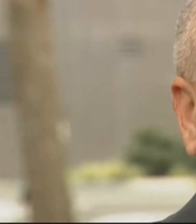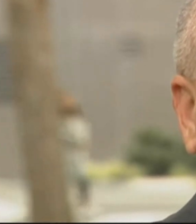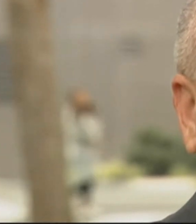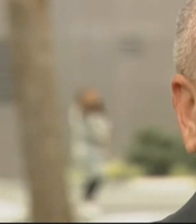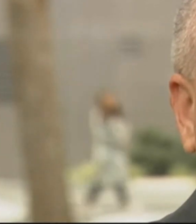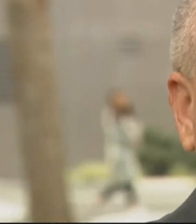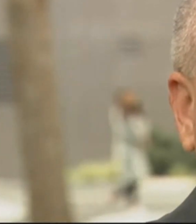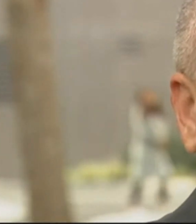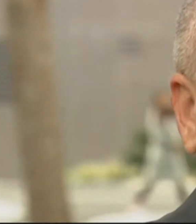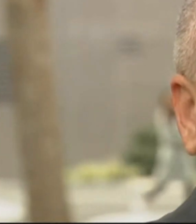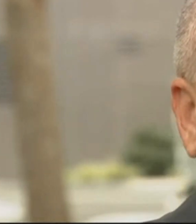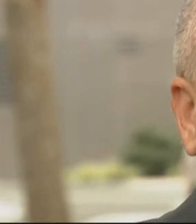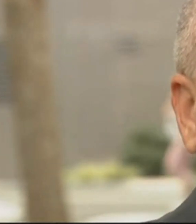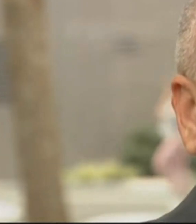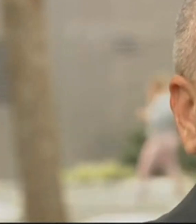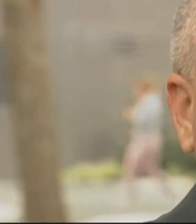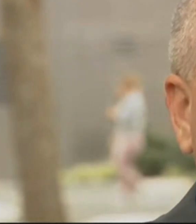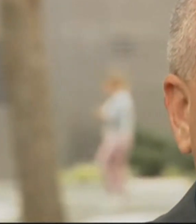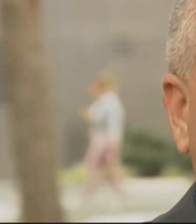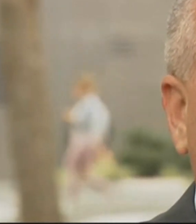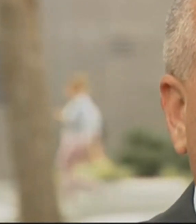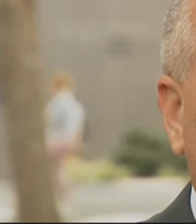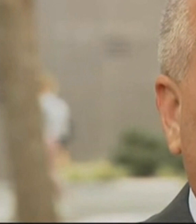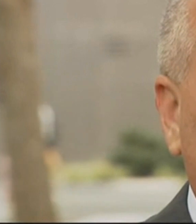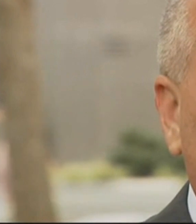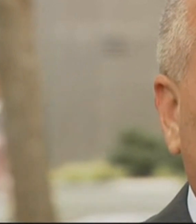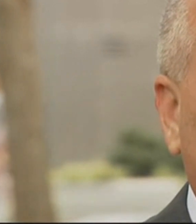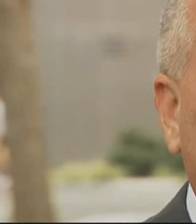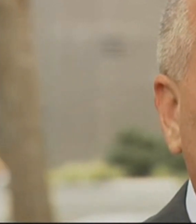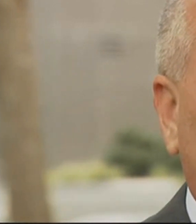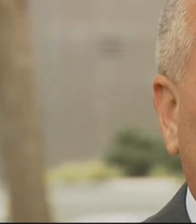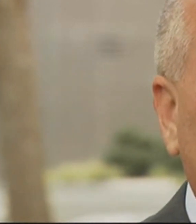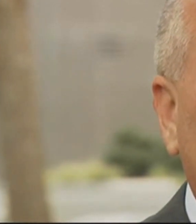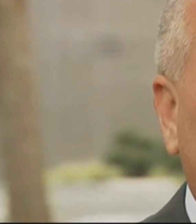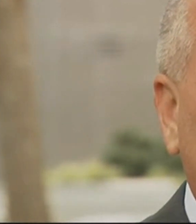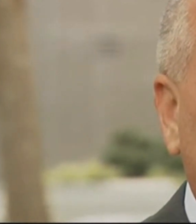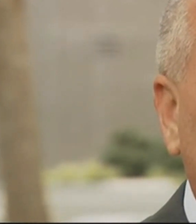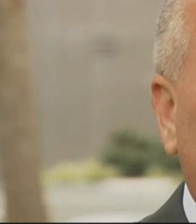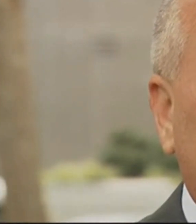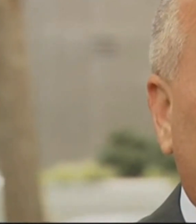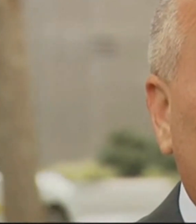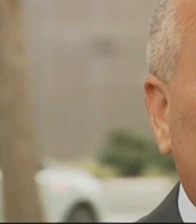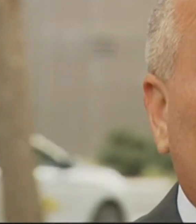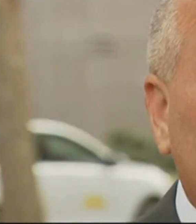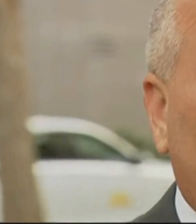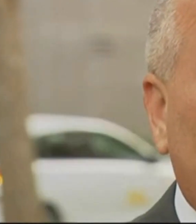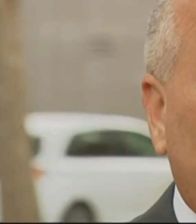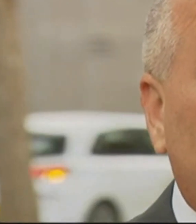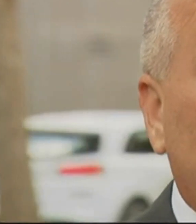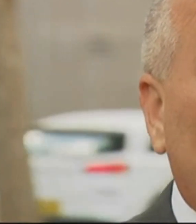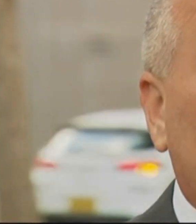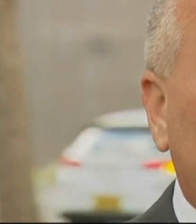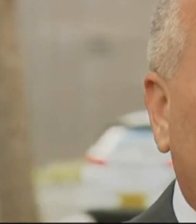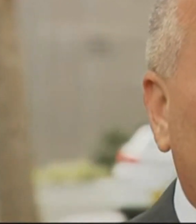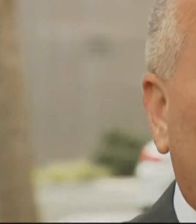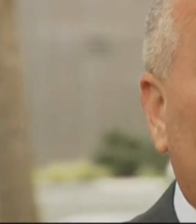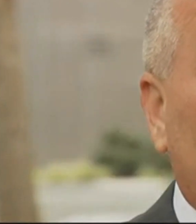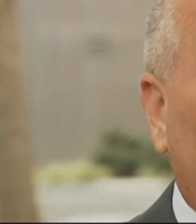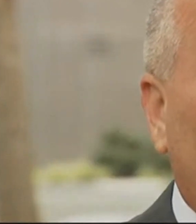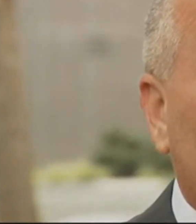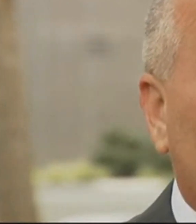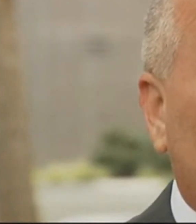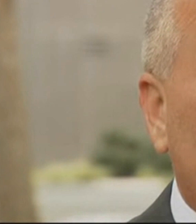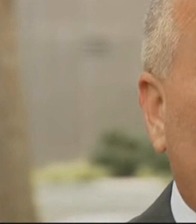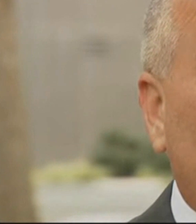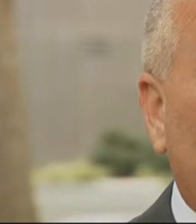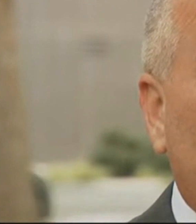my dying breath to make sure that that doesn't happen. We don't want to see the hospitality industry close down again, go into lockdown again, because